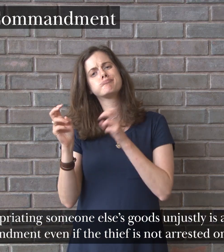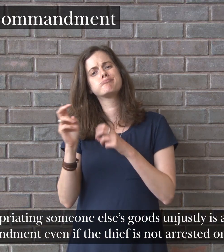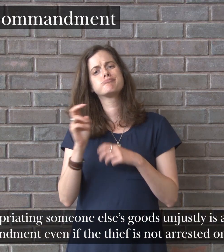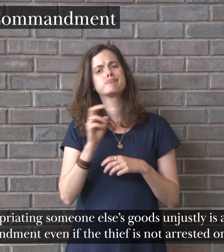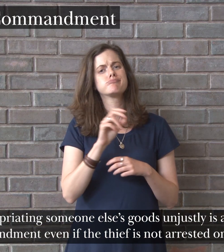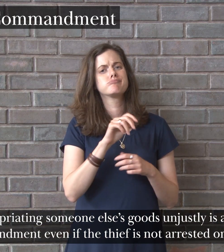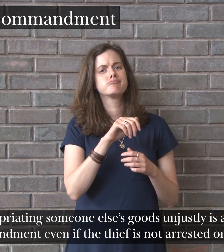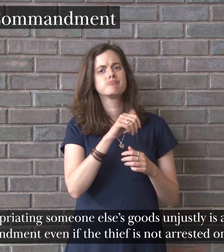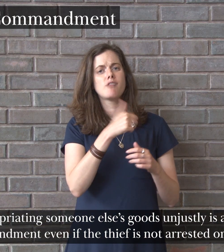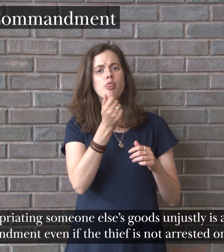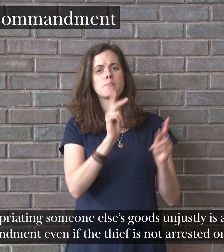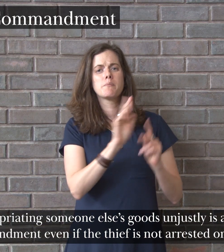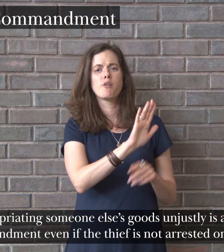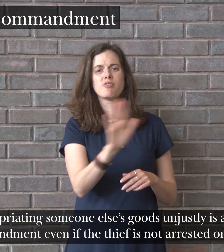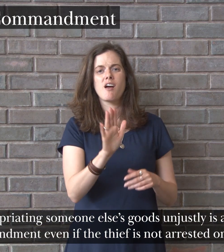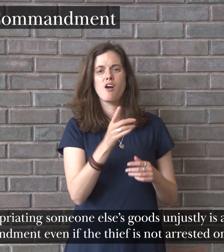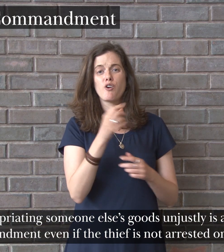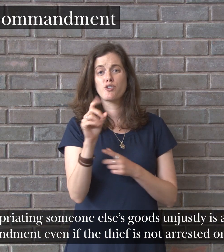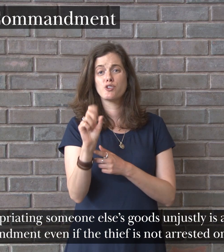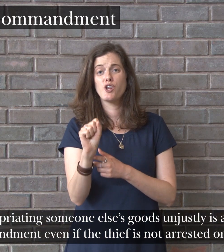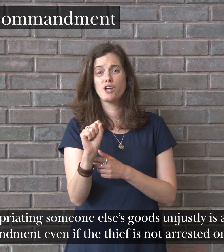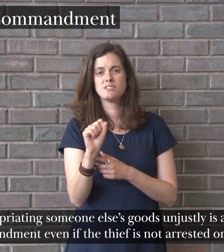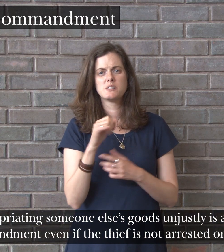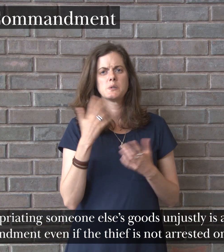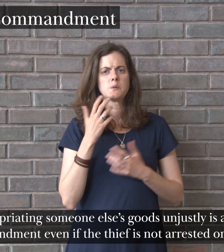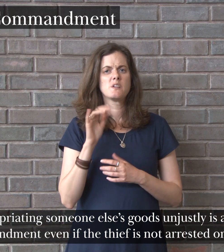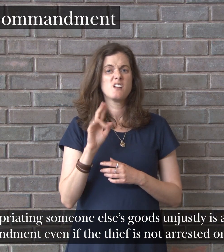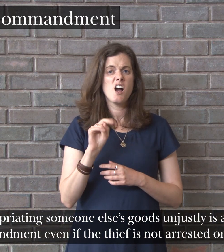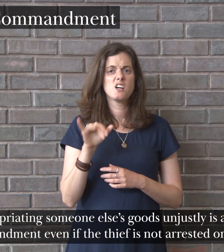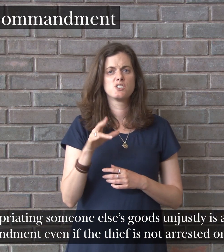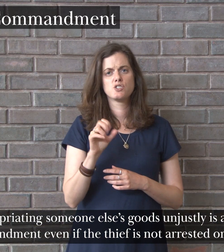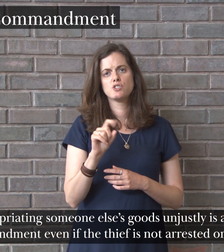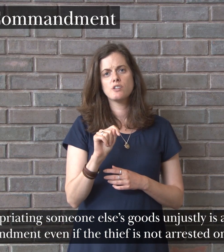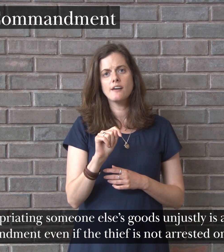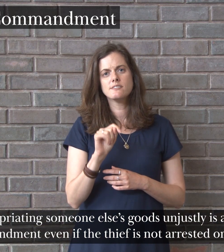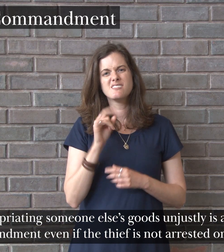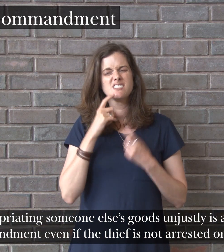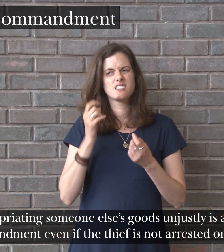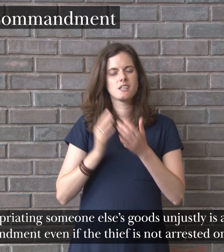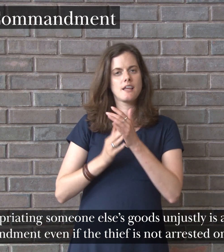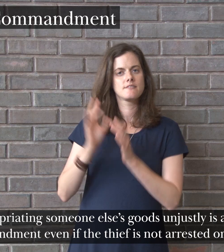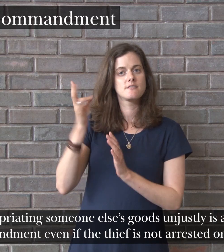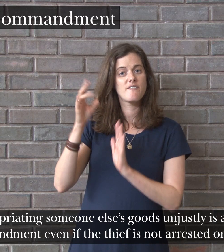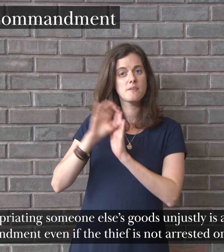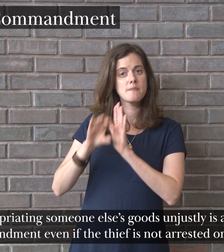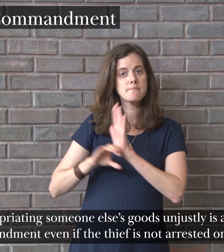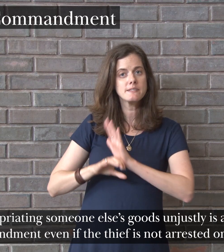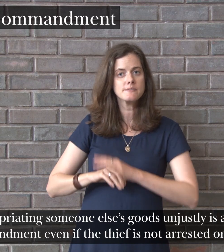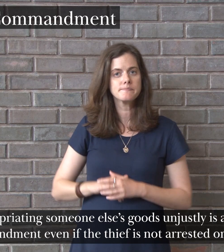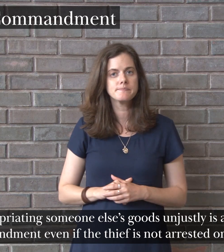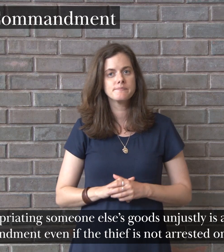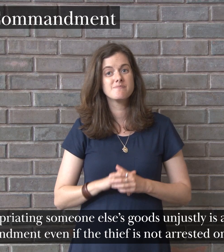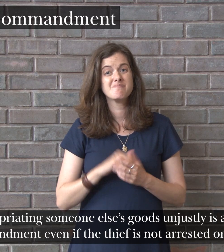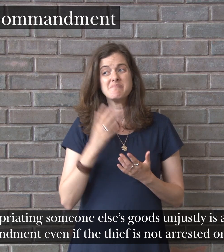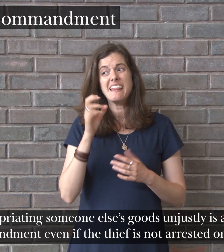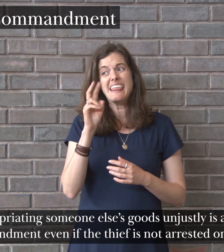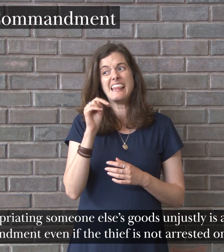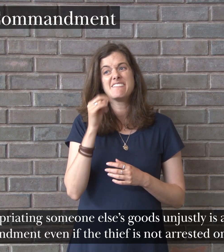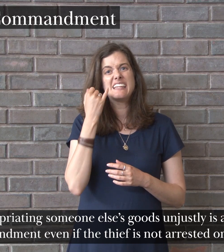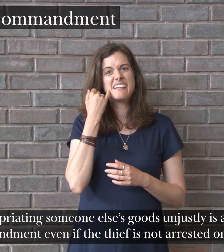Appropriating someone else's goods unjustly is a sin against the Seventh Commandment, even if the